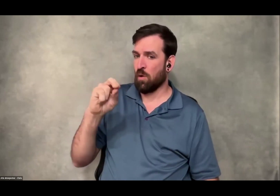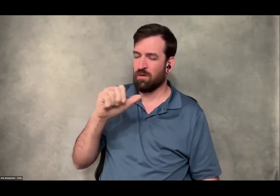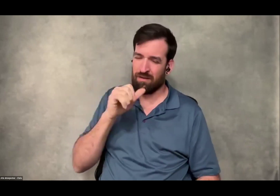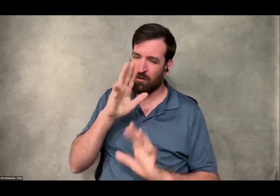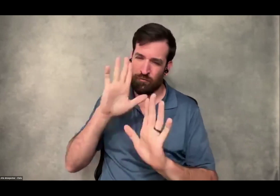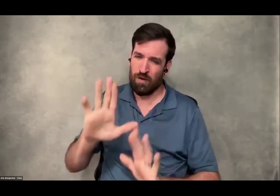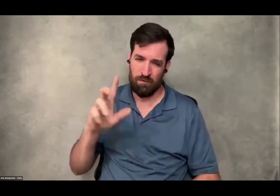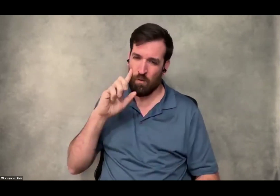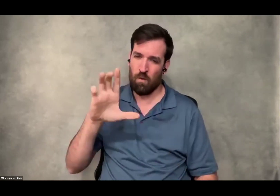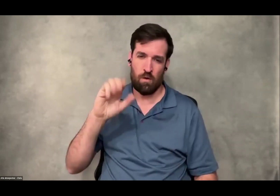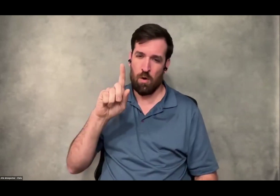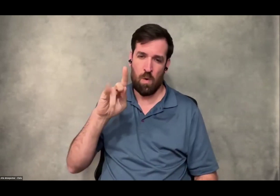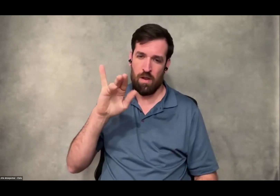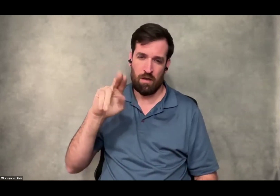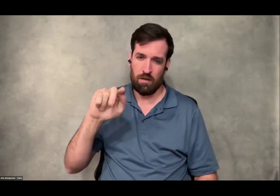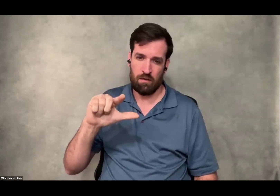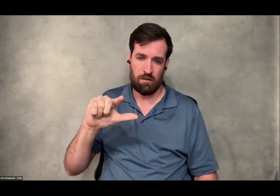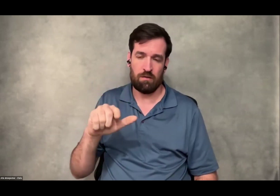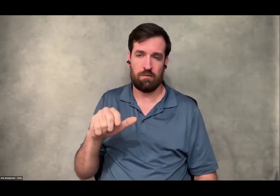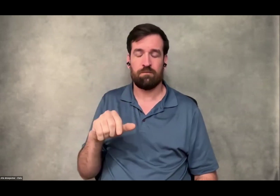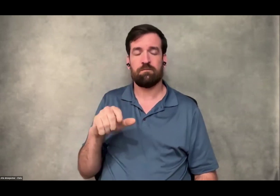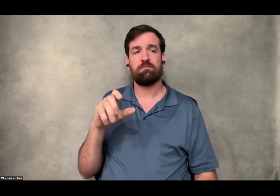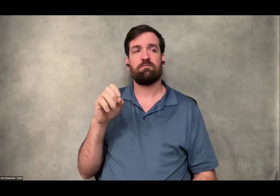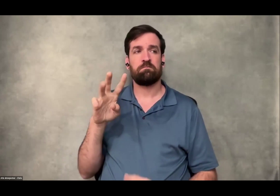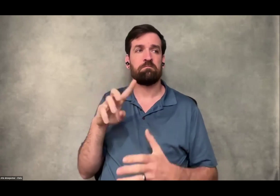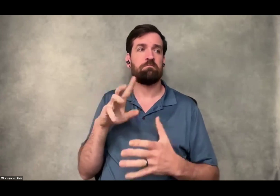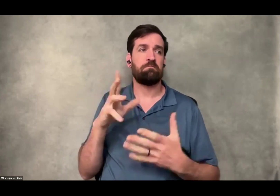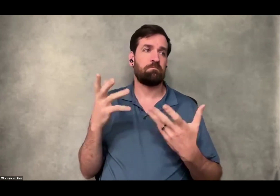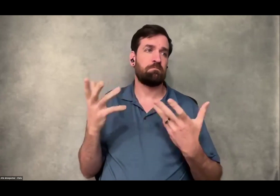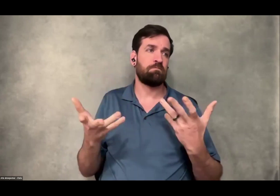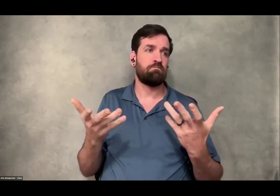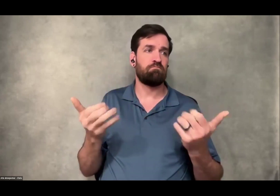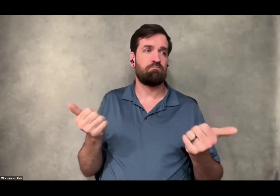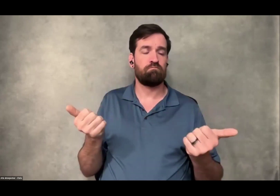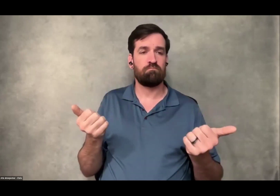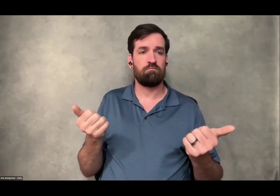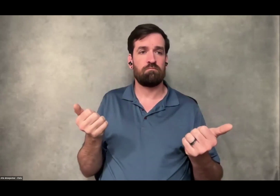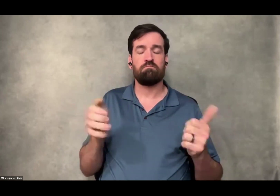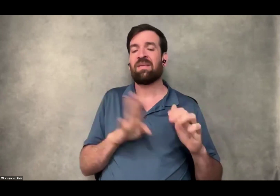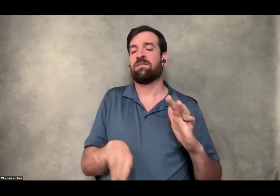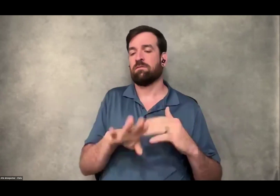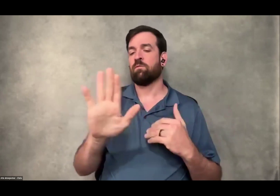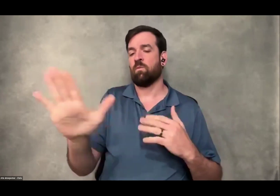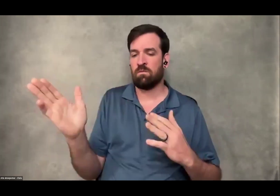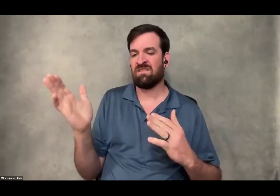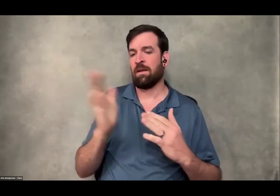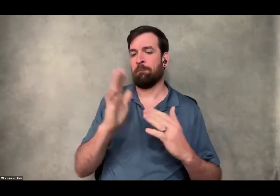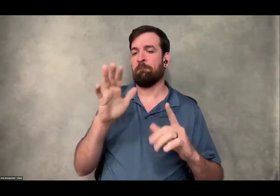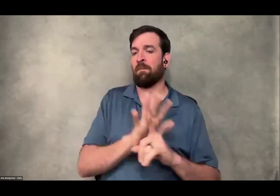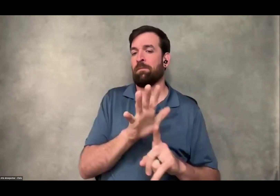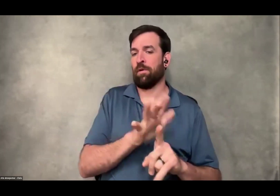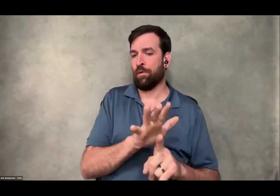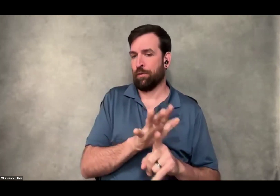for coding. So those are going to be basically your top popular